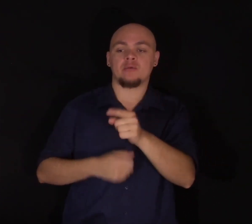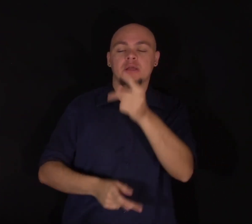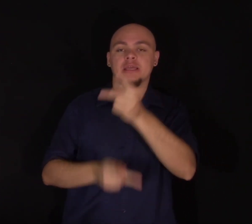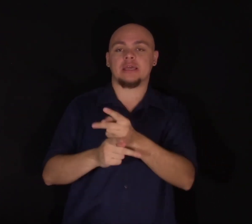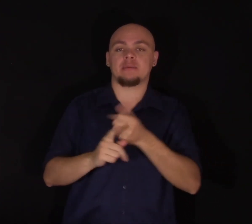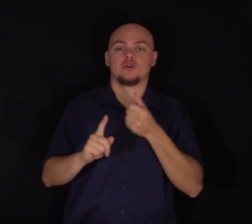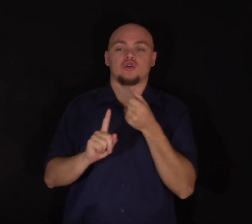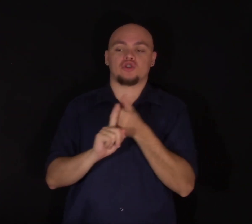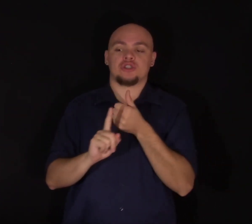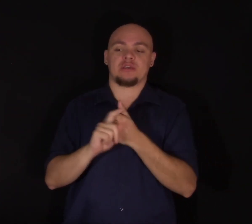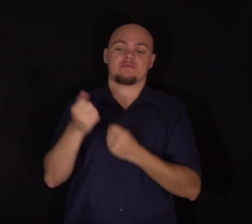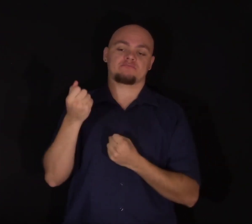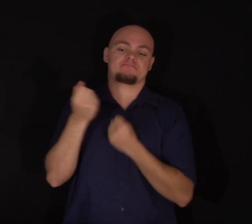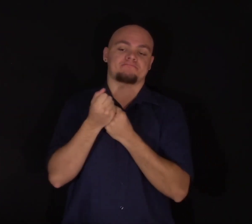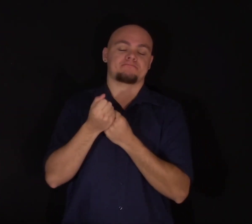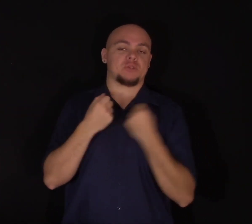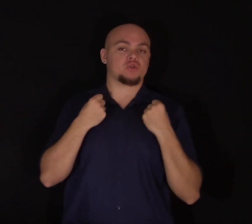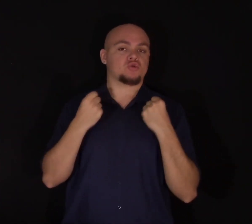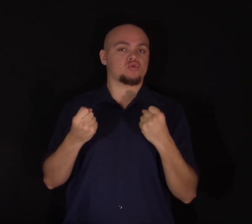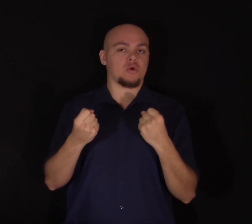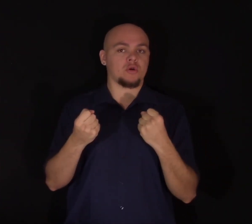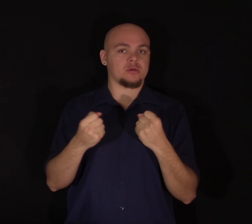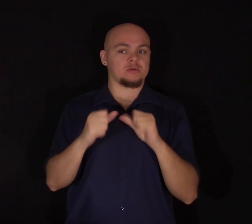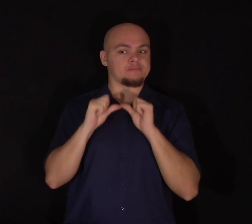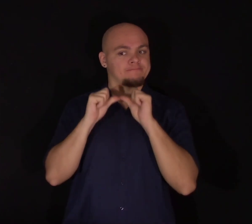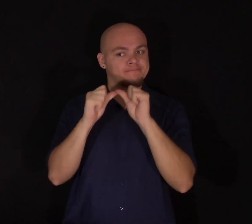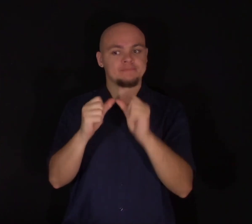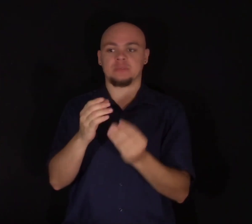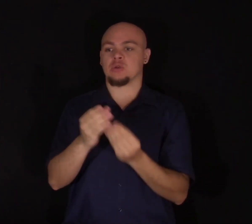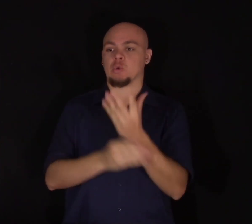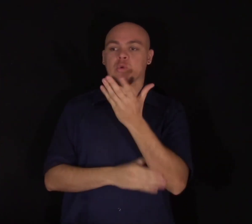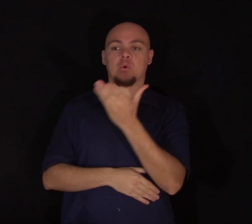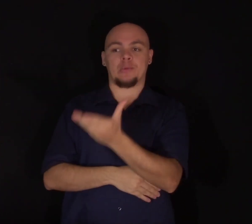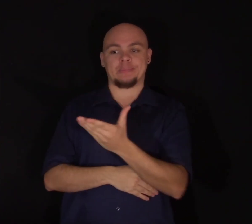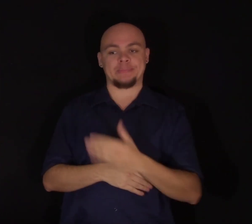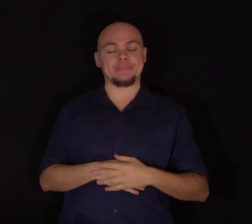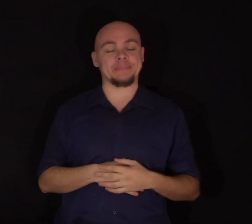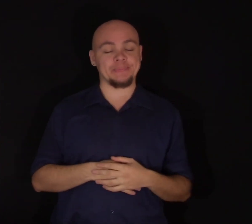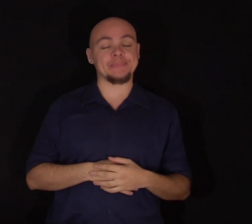her up, standing tall and strong as she grows.